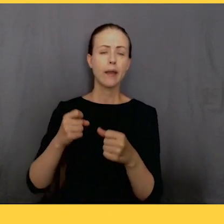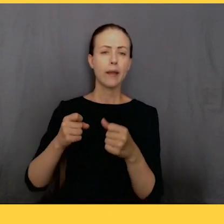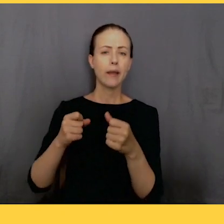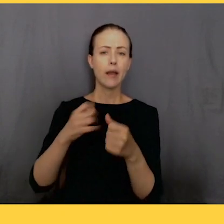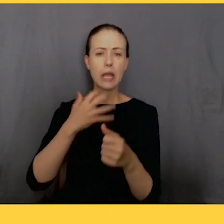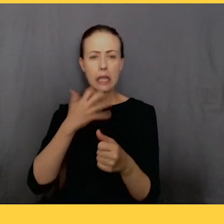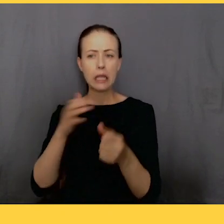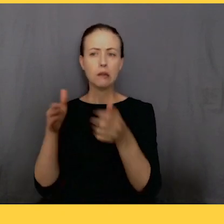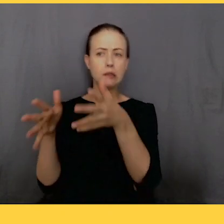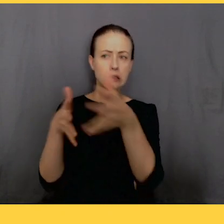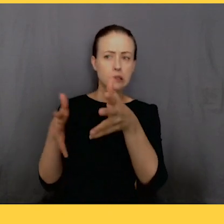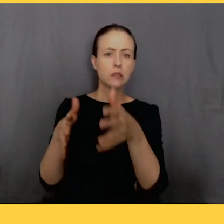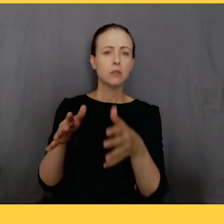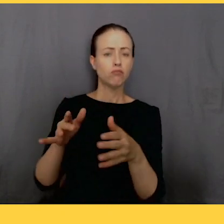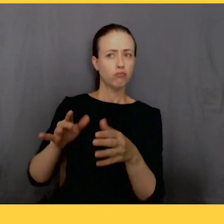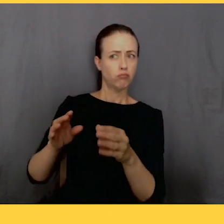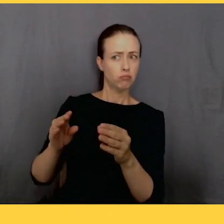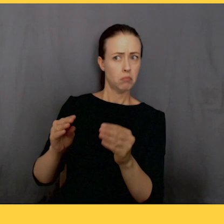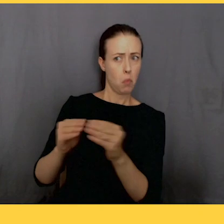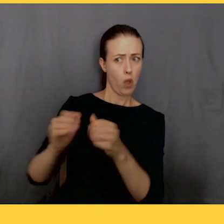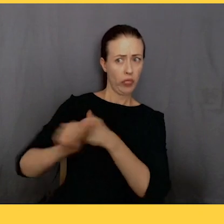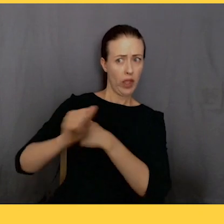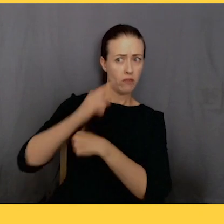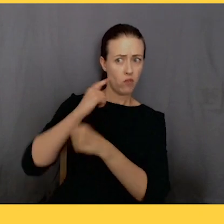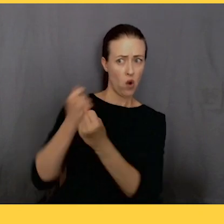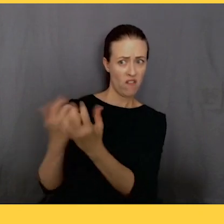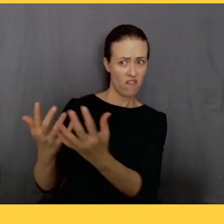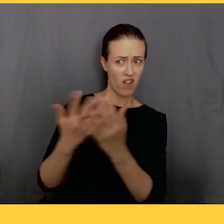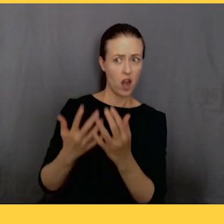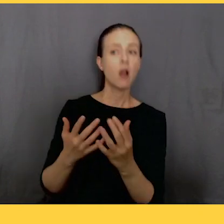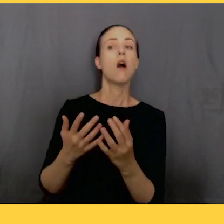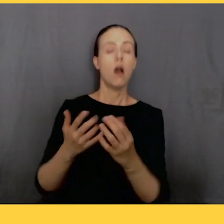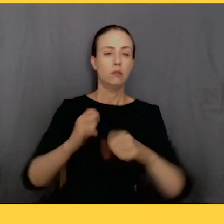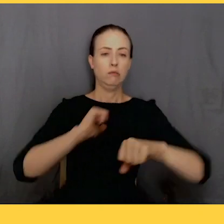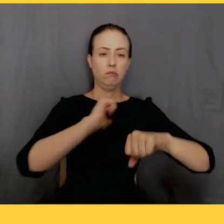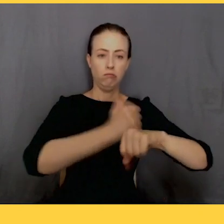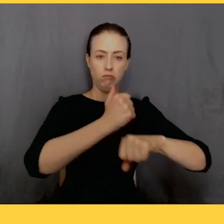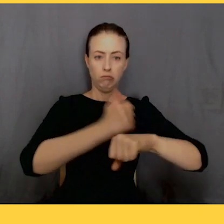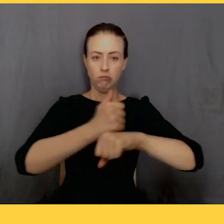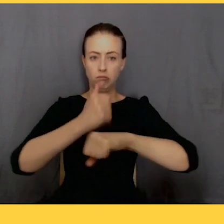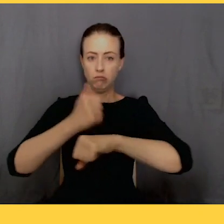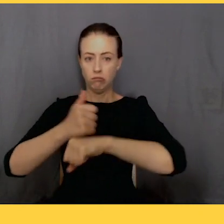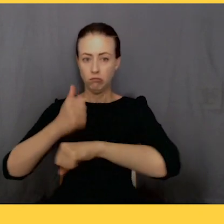cover conductor that can reduce the need for PSPS over the longer term.